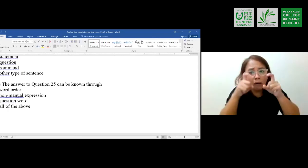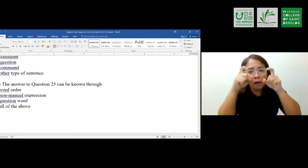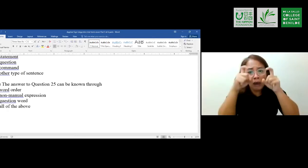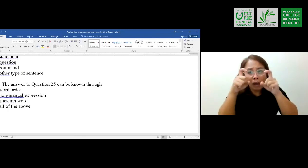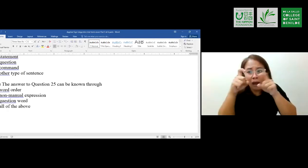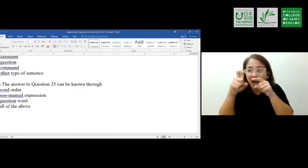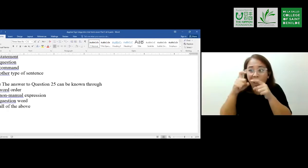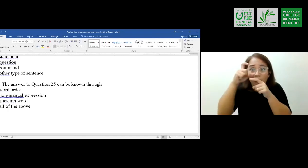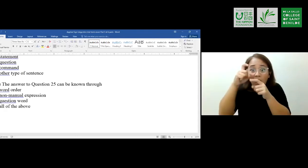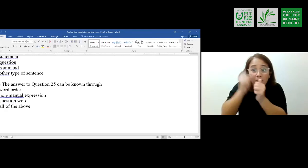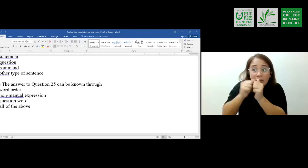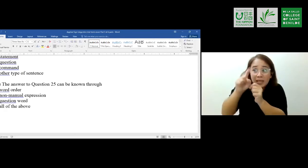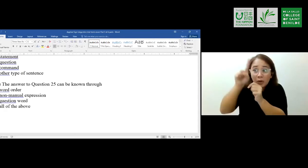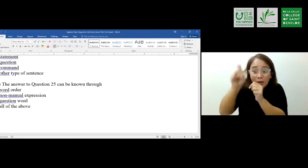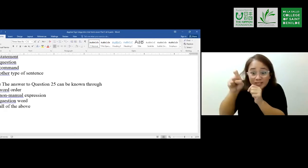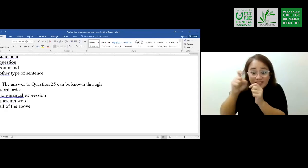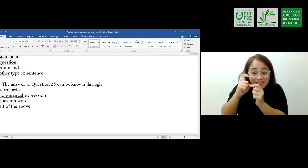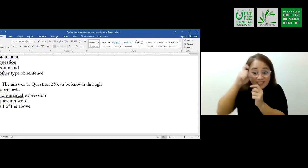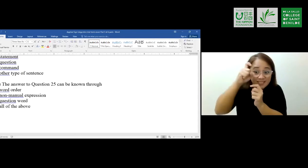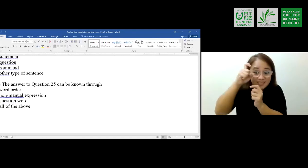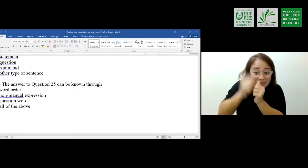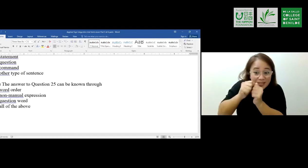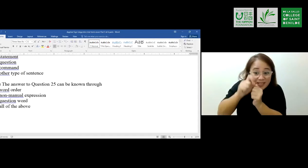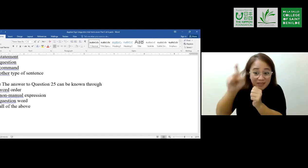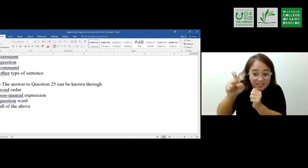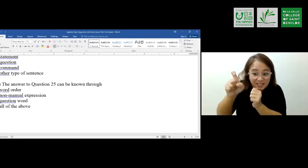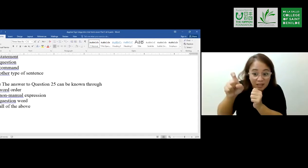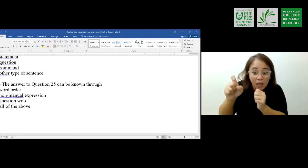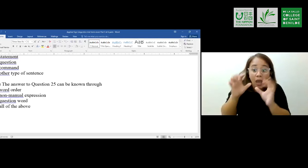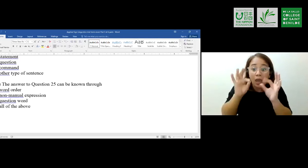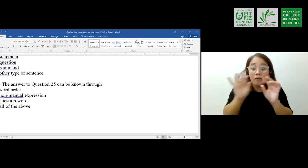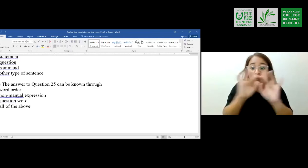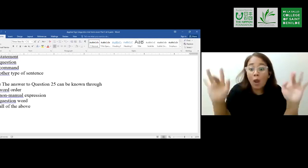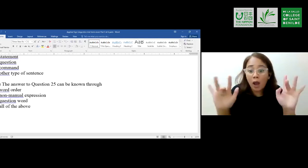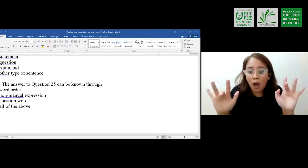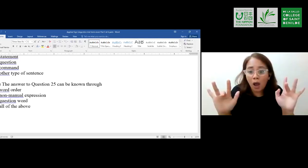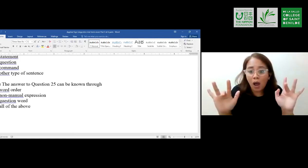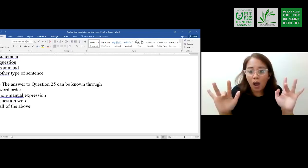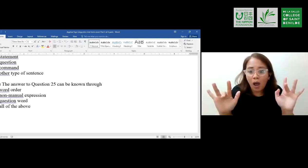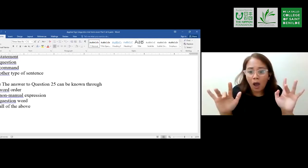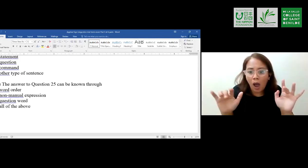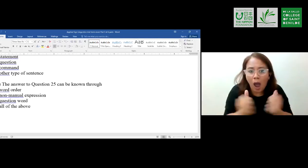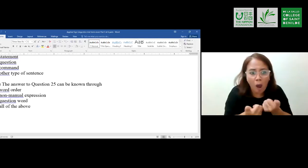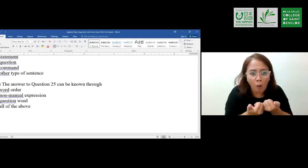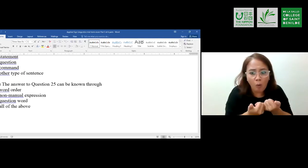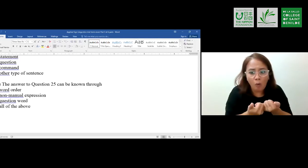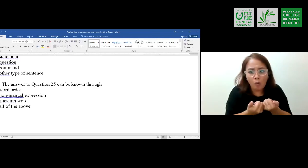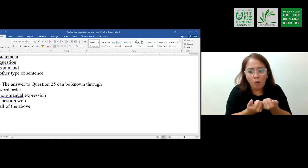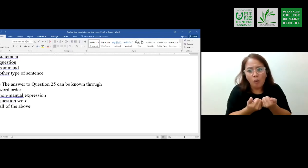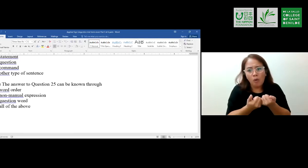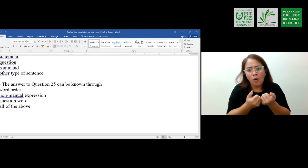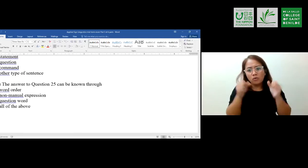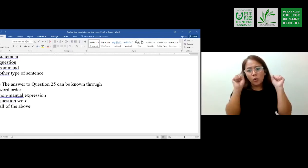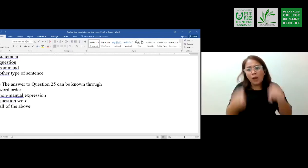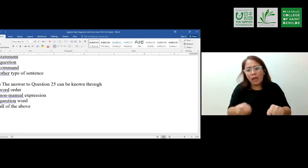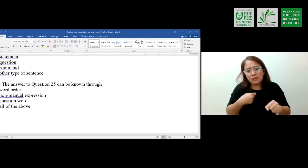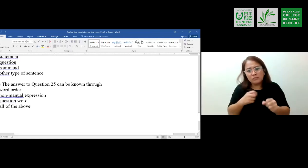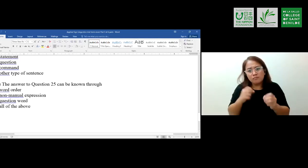we need to make the question expression more strong. Sir, can we go up a bit? Can we see, Shaq is